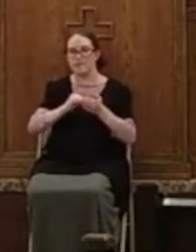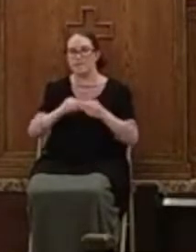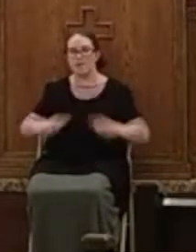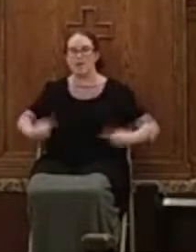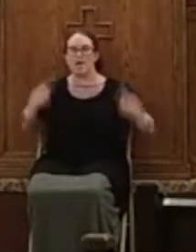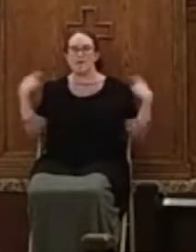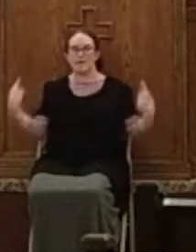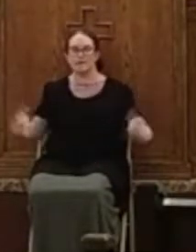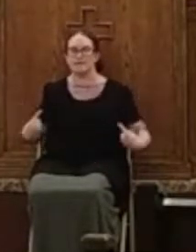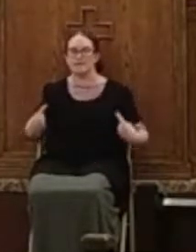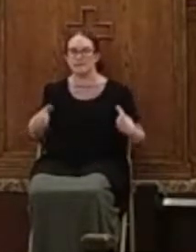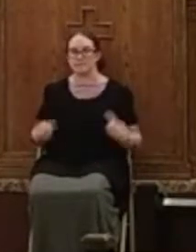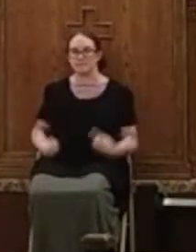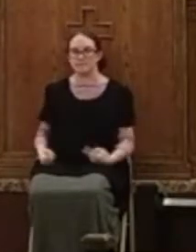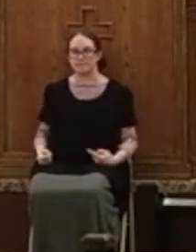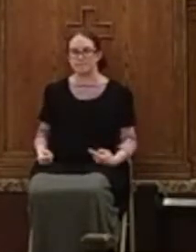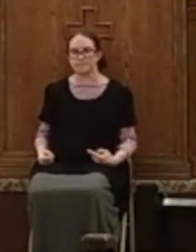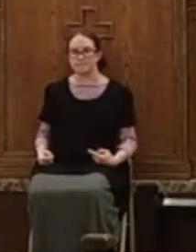my sin.